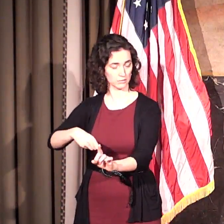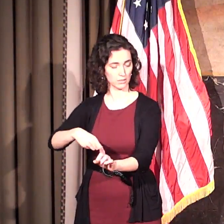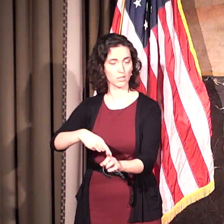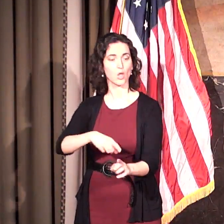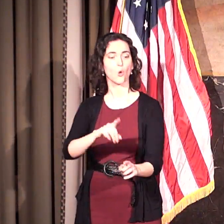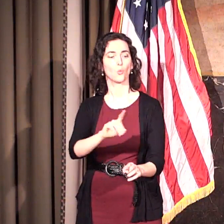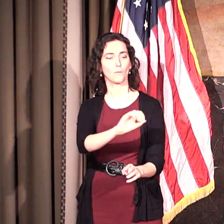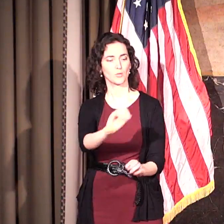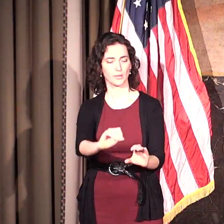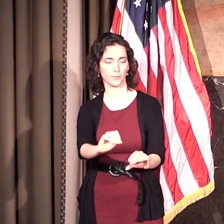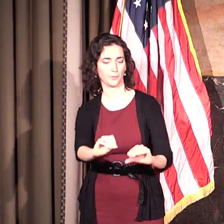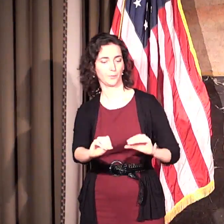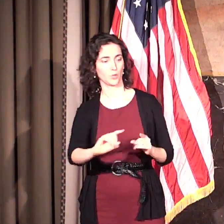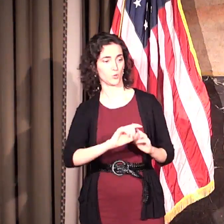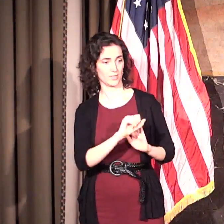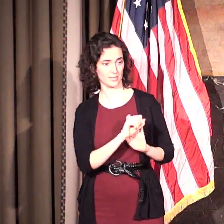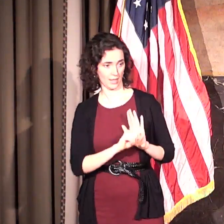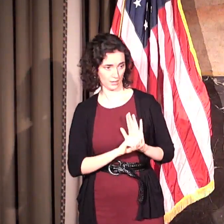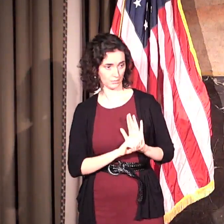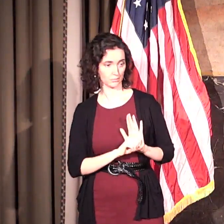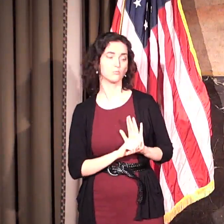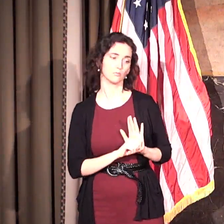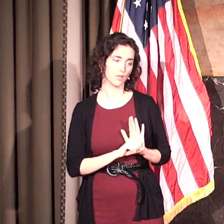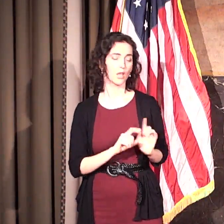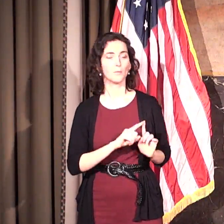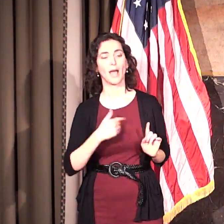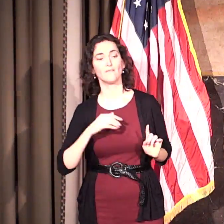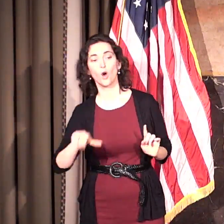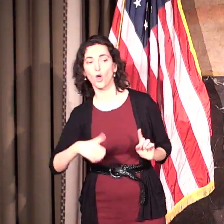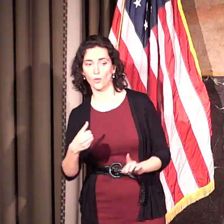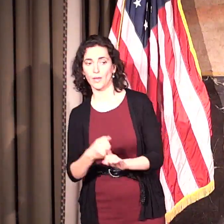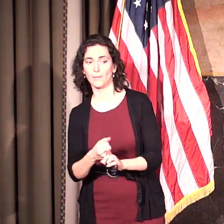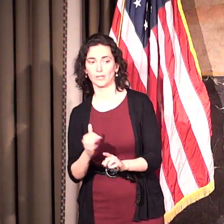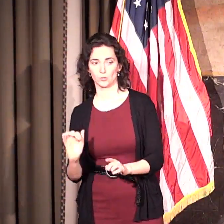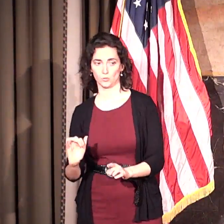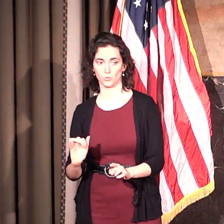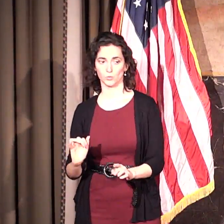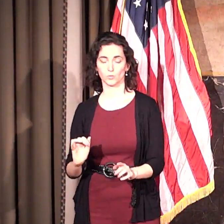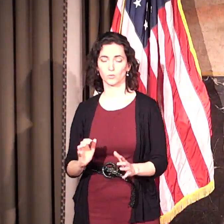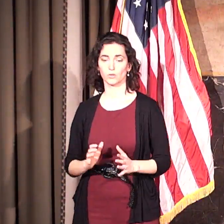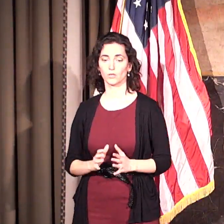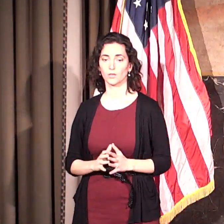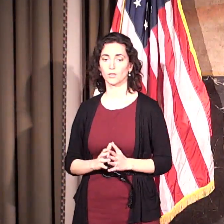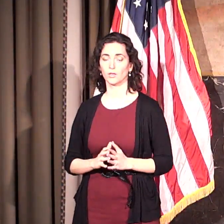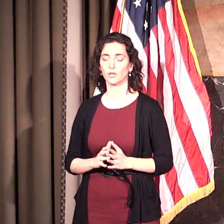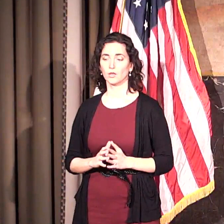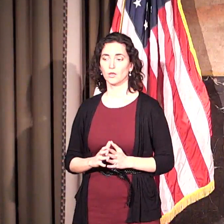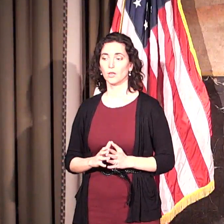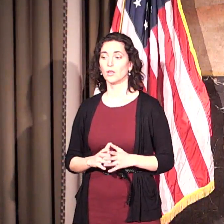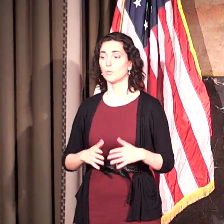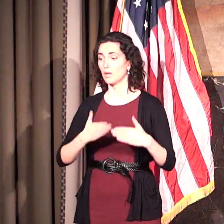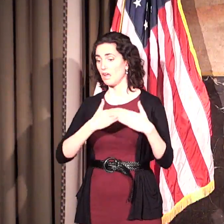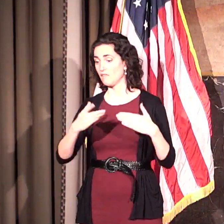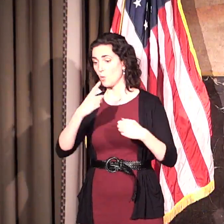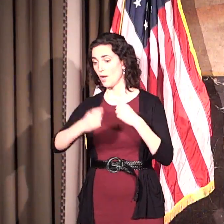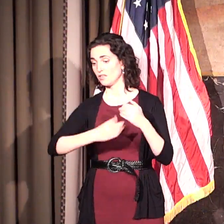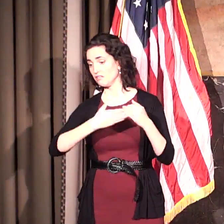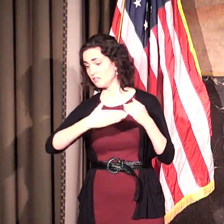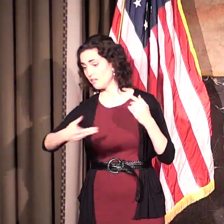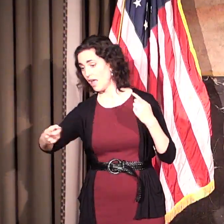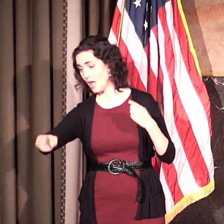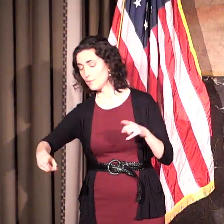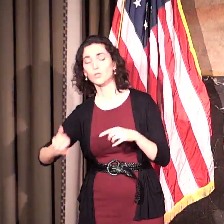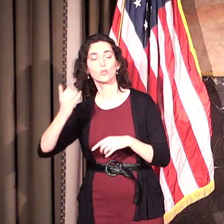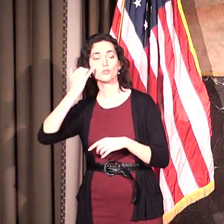would be, that's going to have an impact on us. But in terms of what happens over the course of the year, if